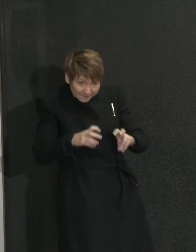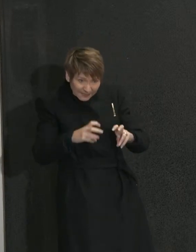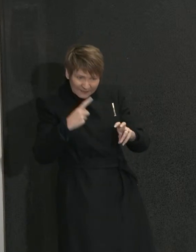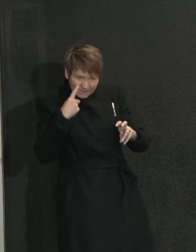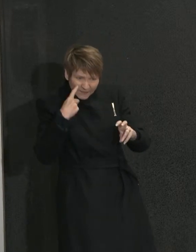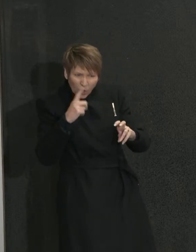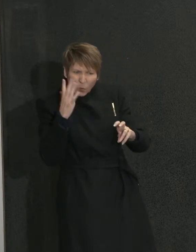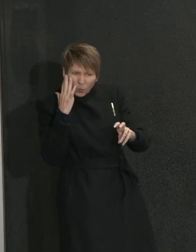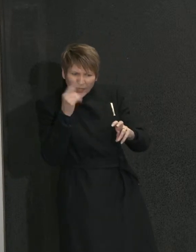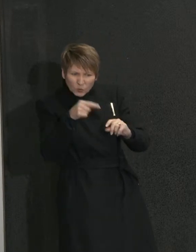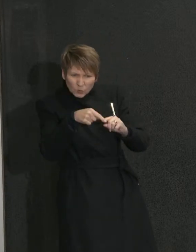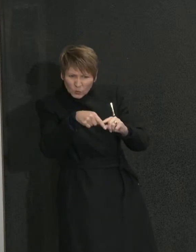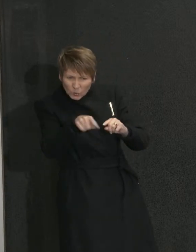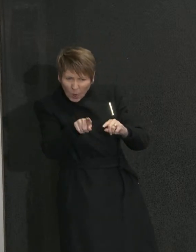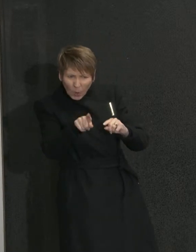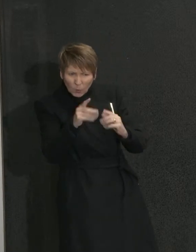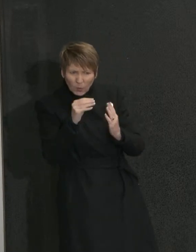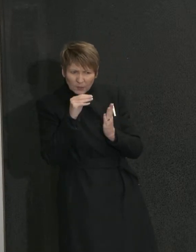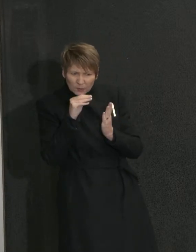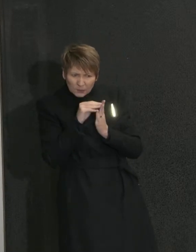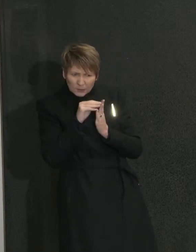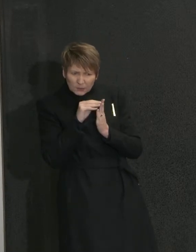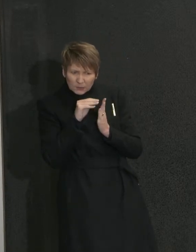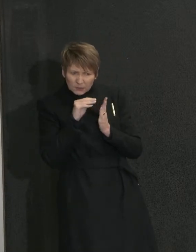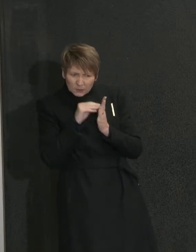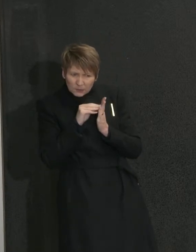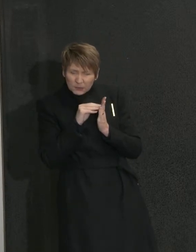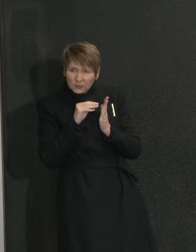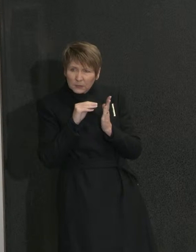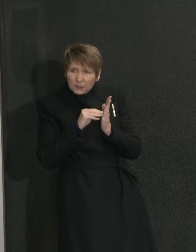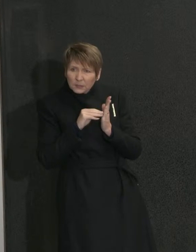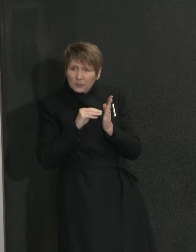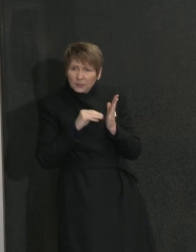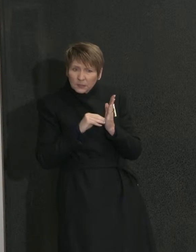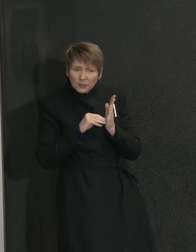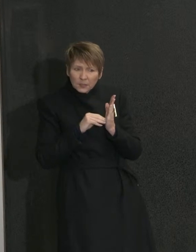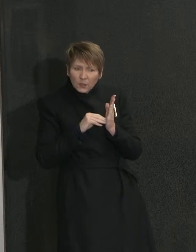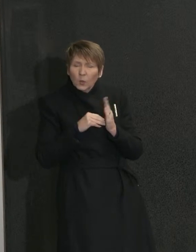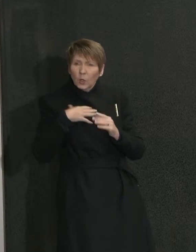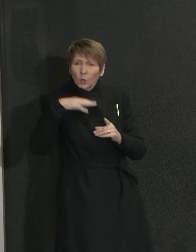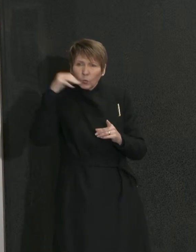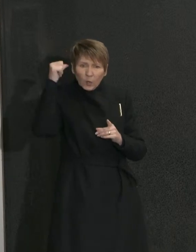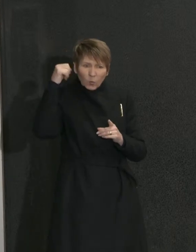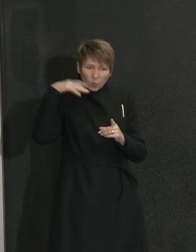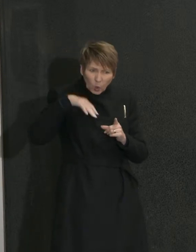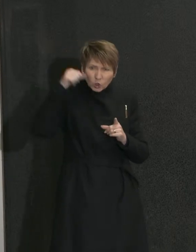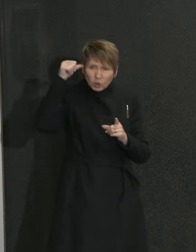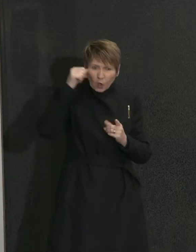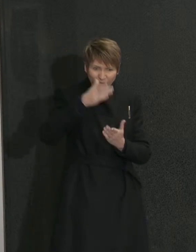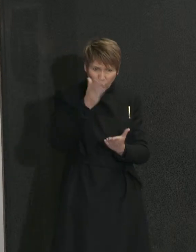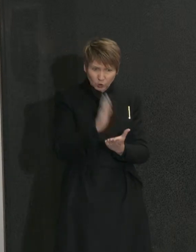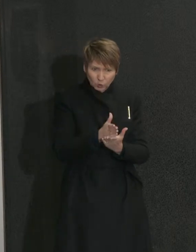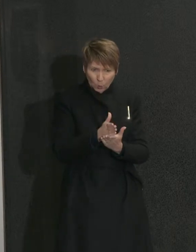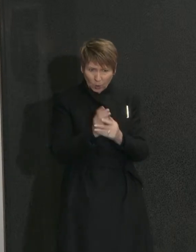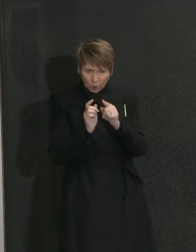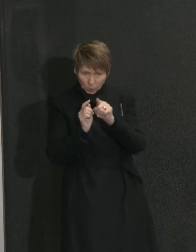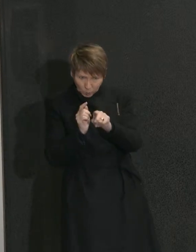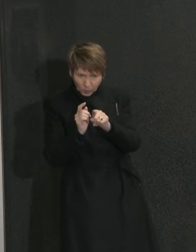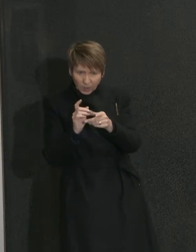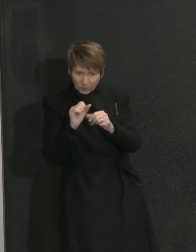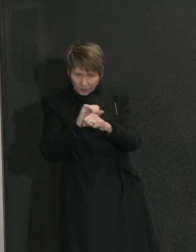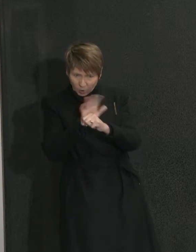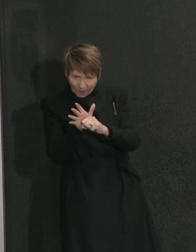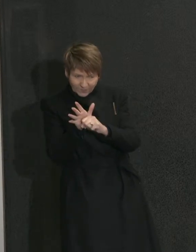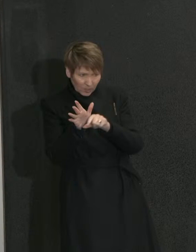they talk about SNPs, so we would love a 100% match, not a 95% match or a 90% match. Sometimes you never get